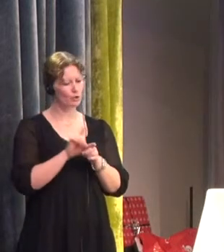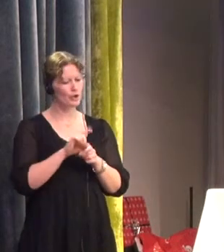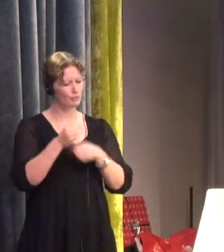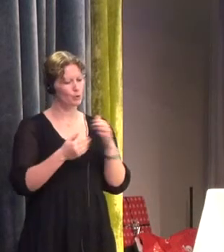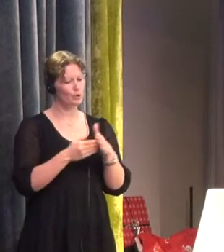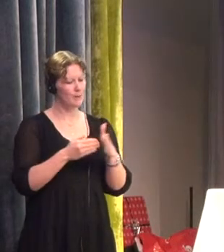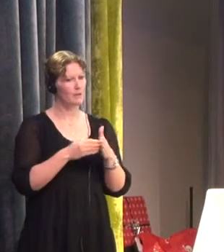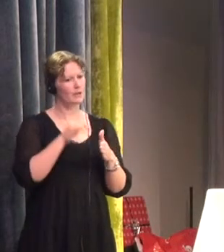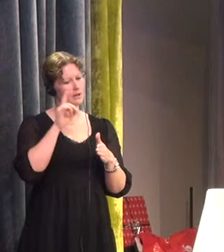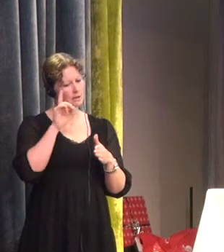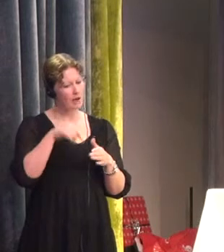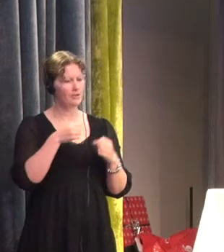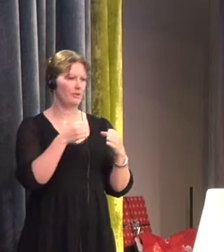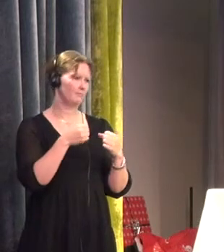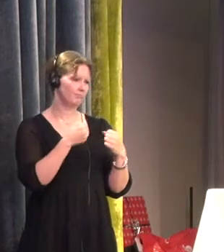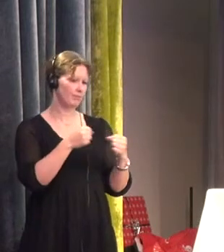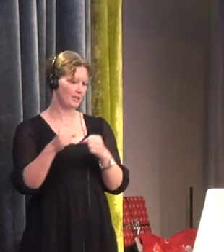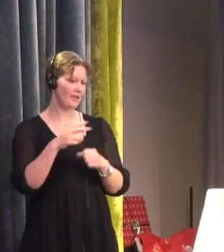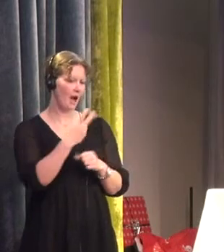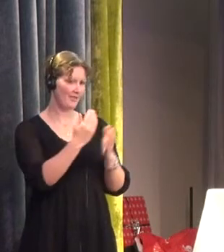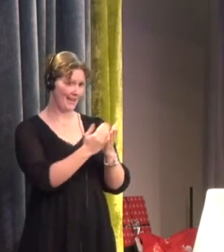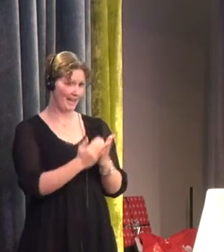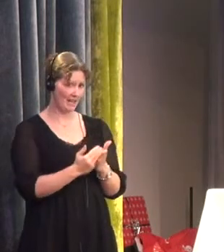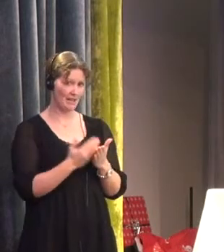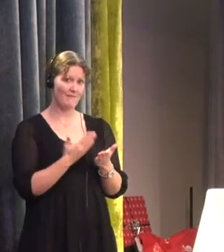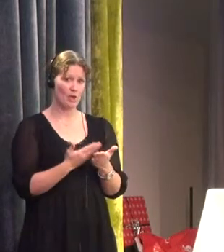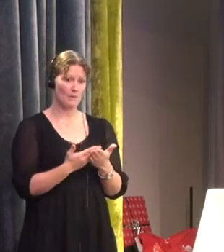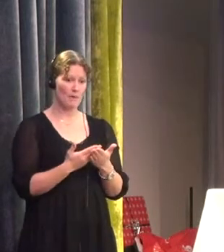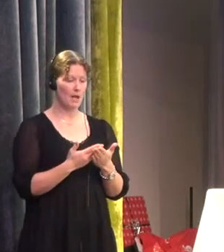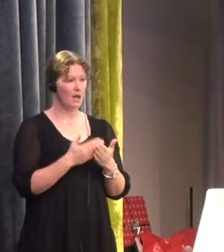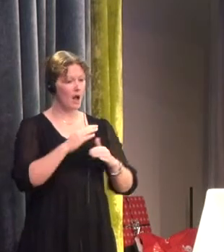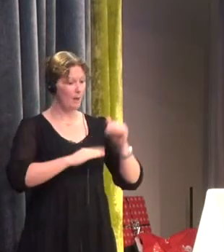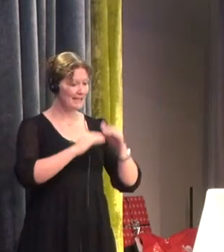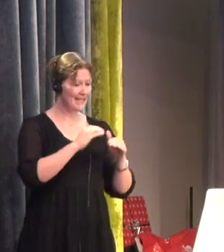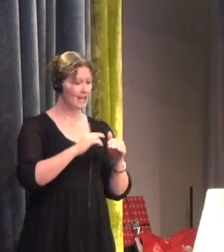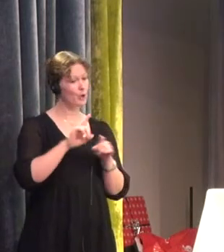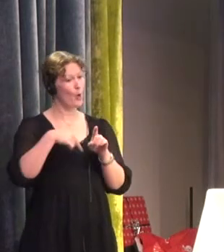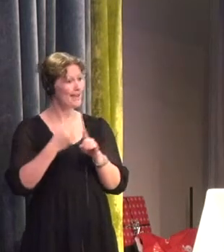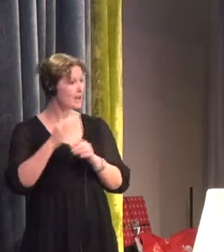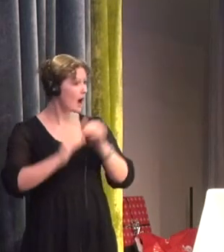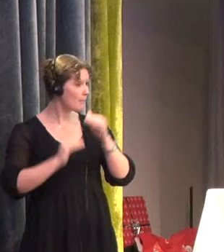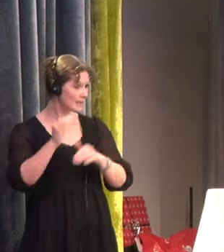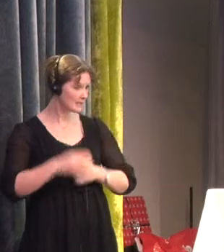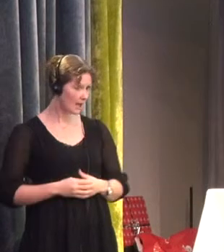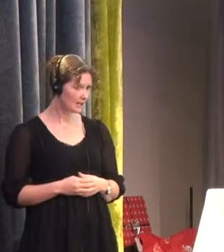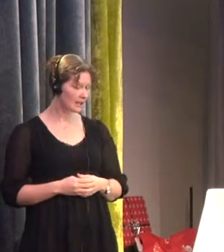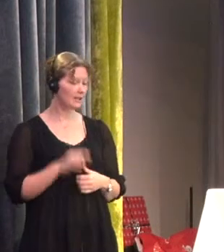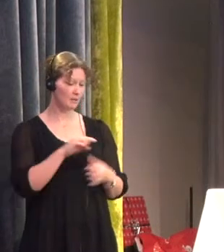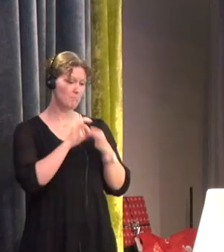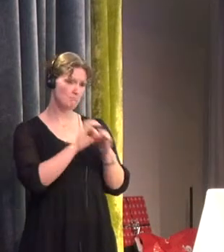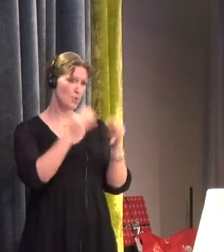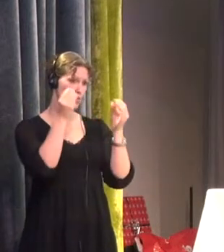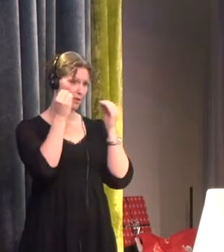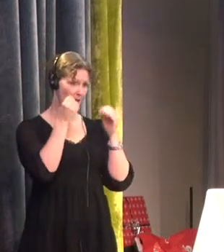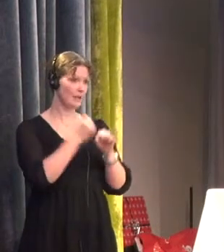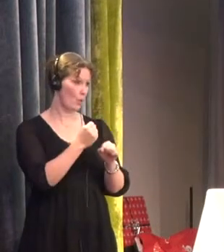other rights. So for example, habilitation and rehabilitation are connected to education and to employment.